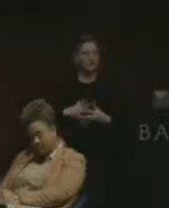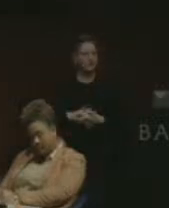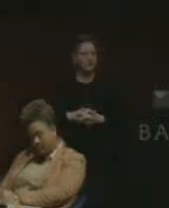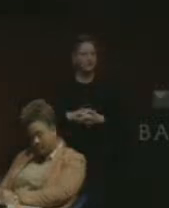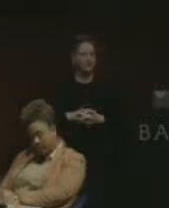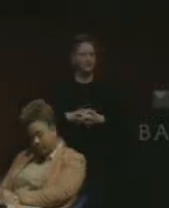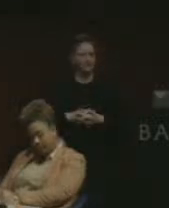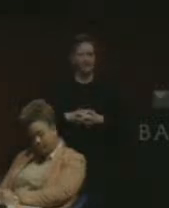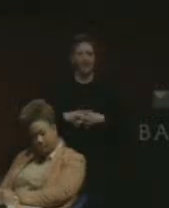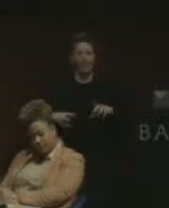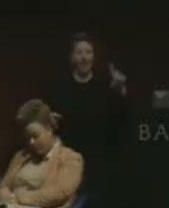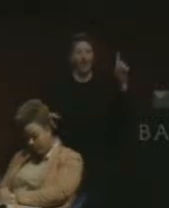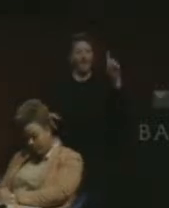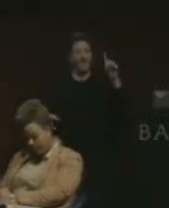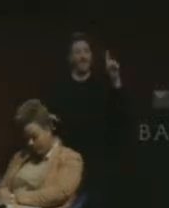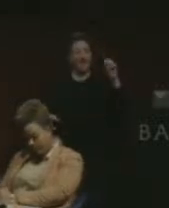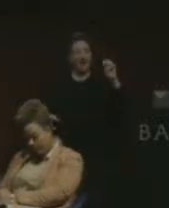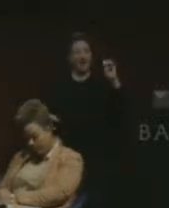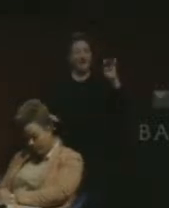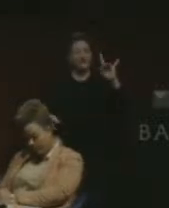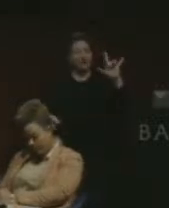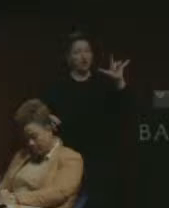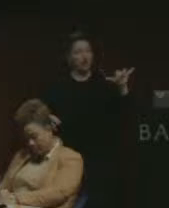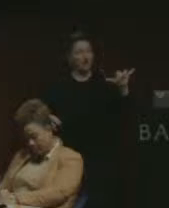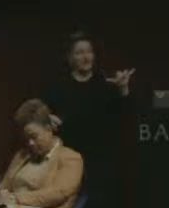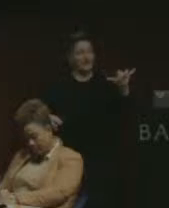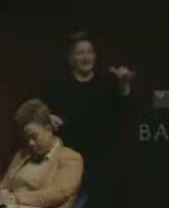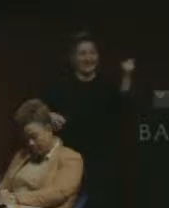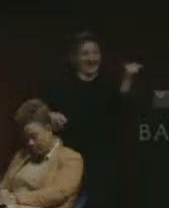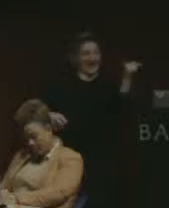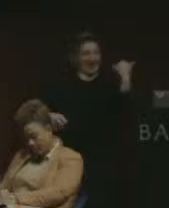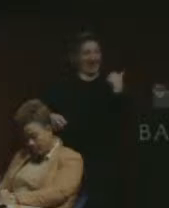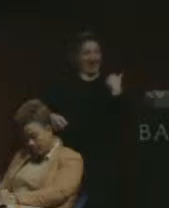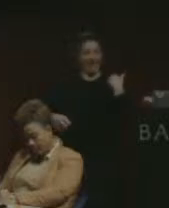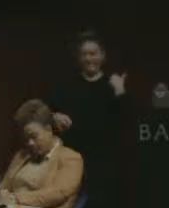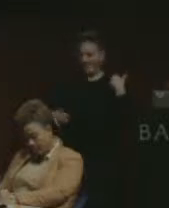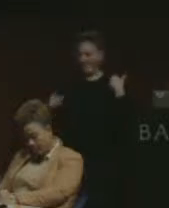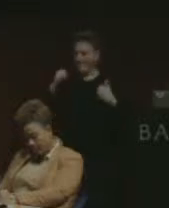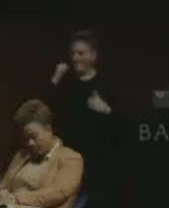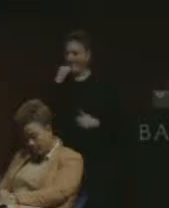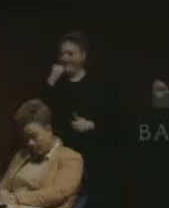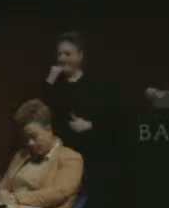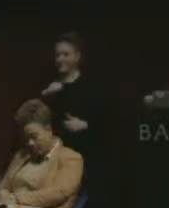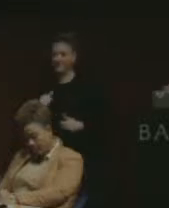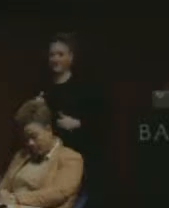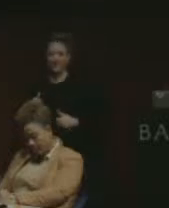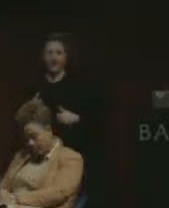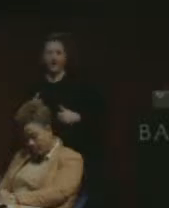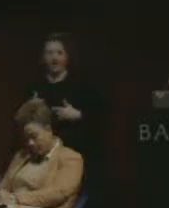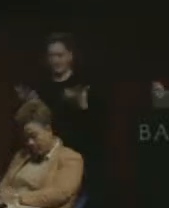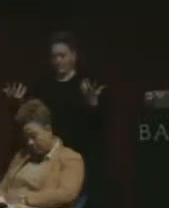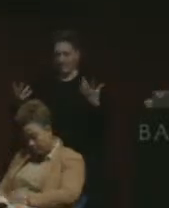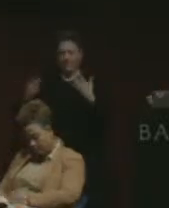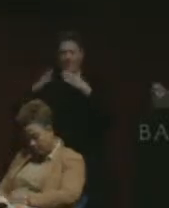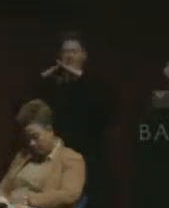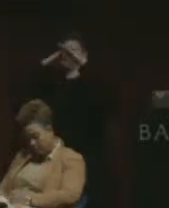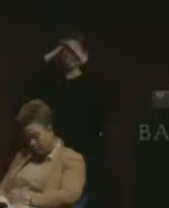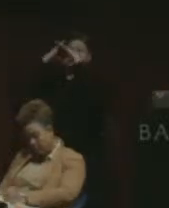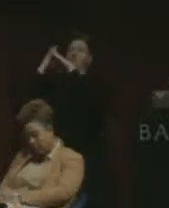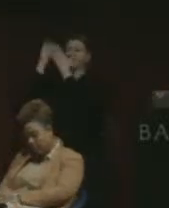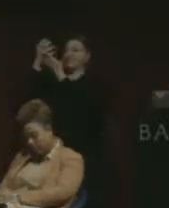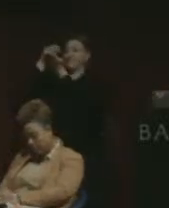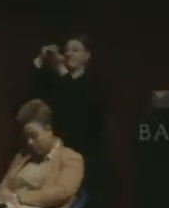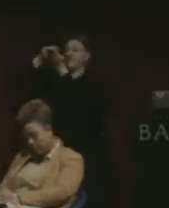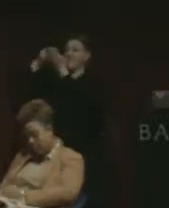have democracy now, but democracy stops at my front door because every day I pass through these barriers, these economic